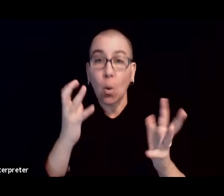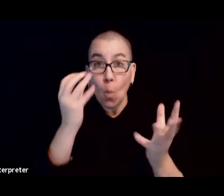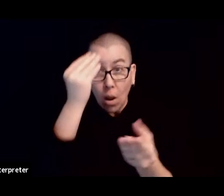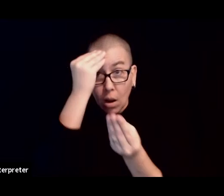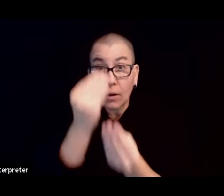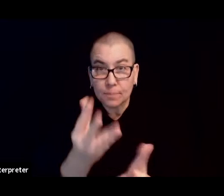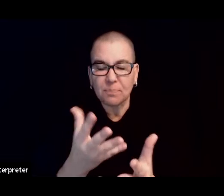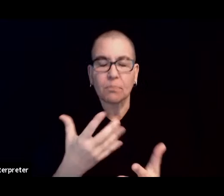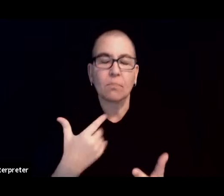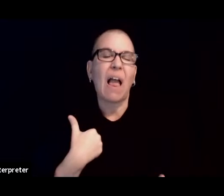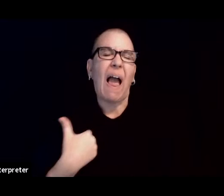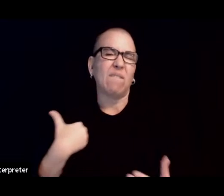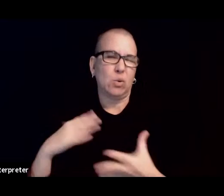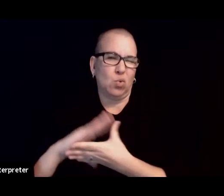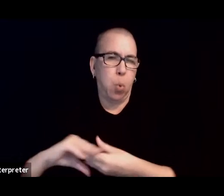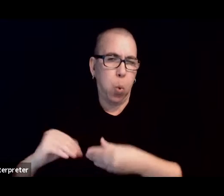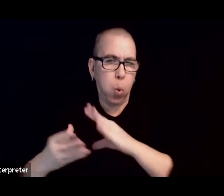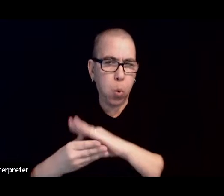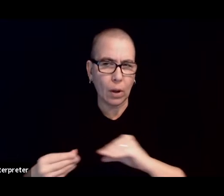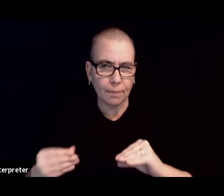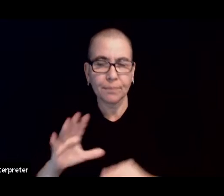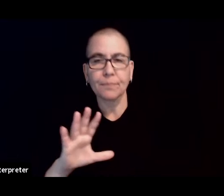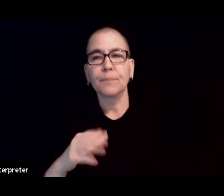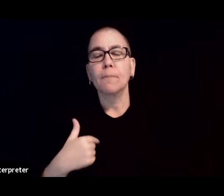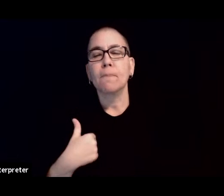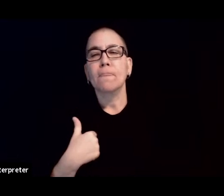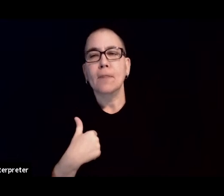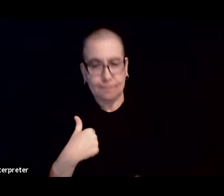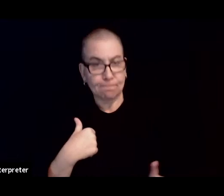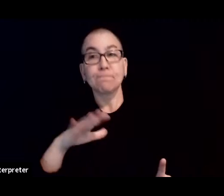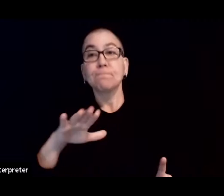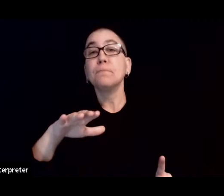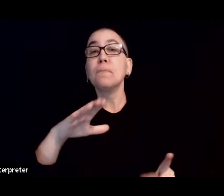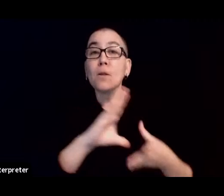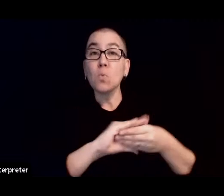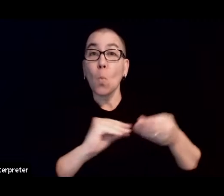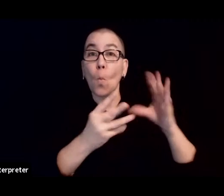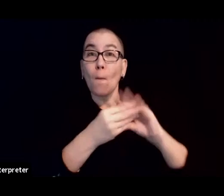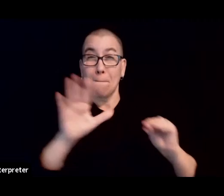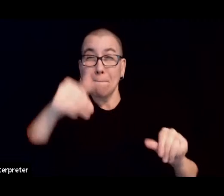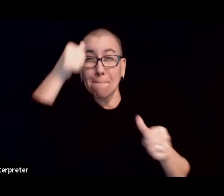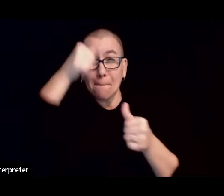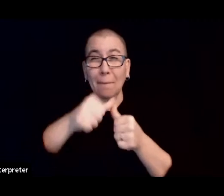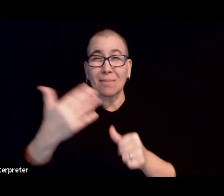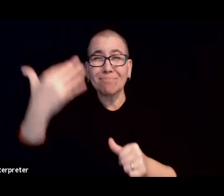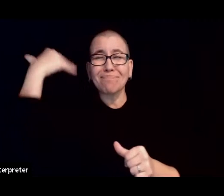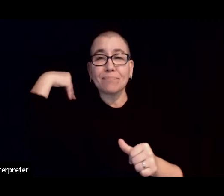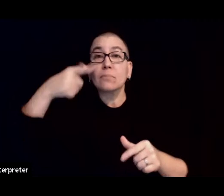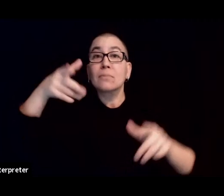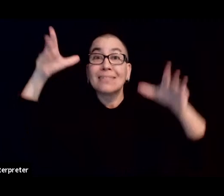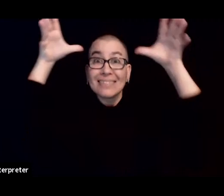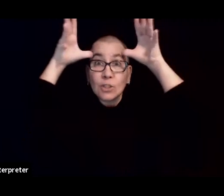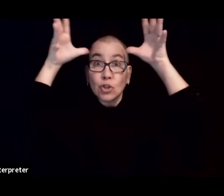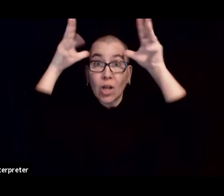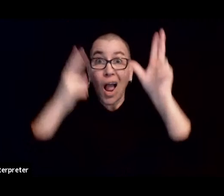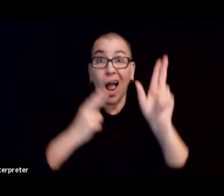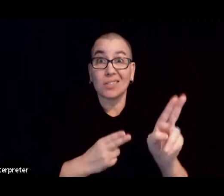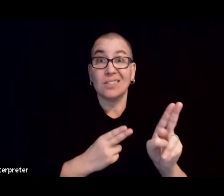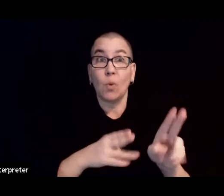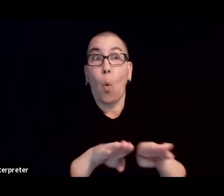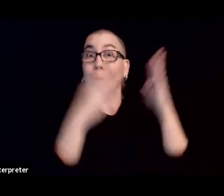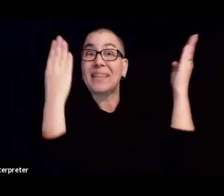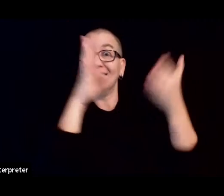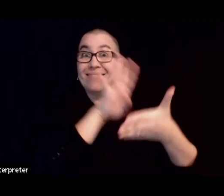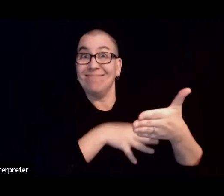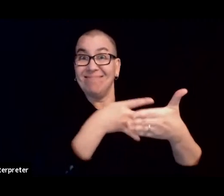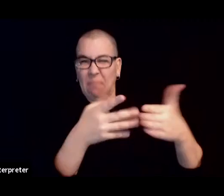I learned after. I think you may have recalled, before deer hunting season, we had mentioned it was important that